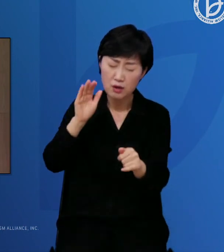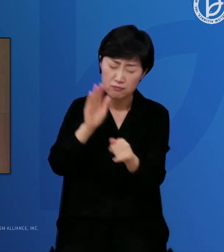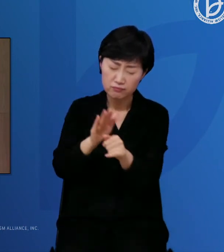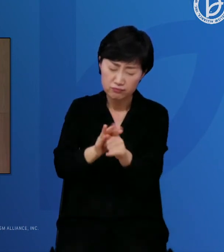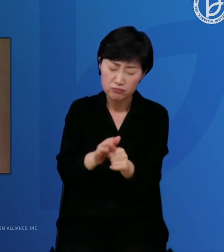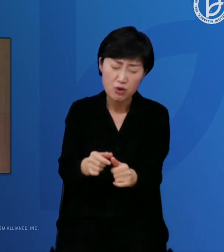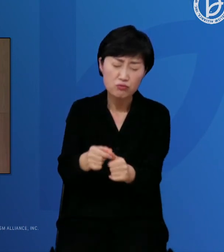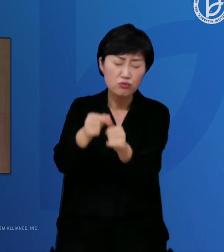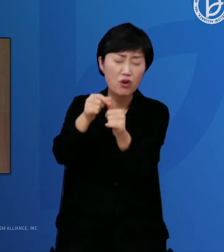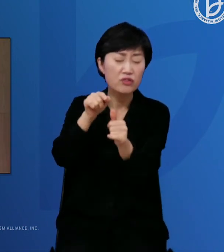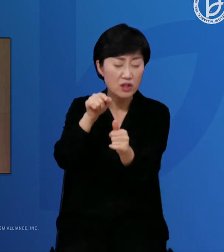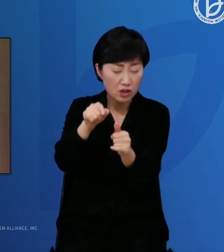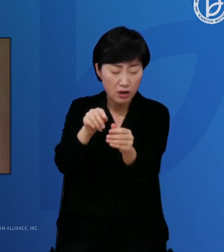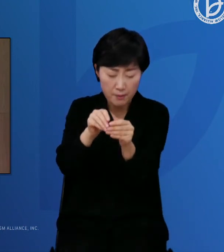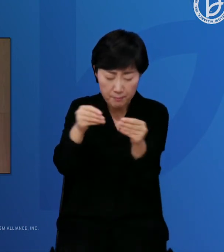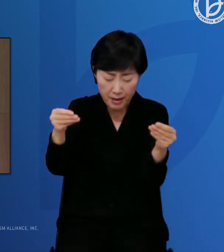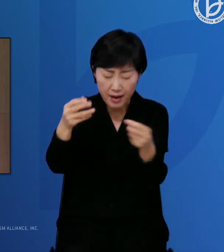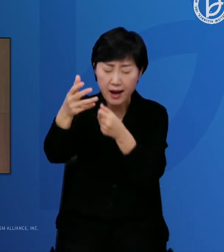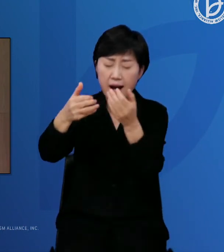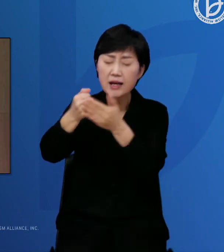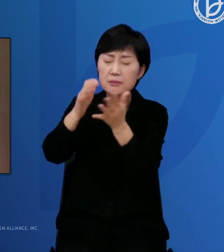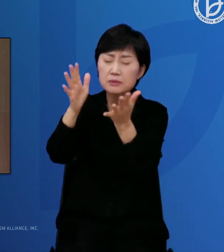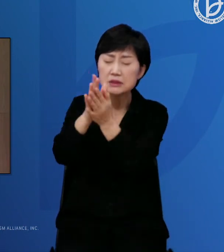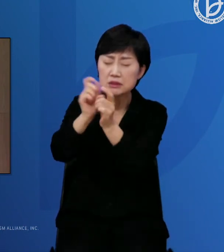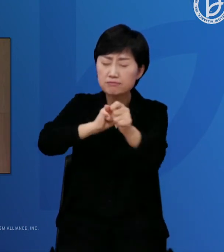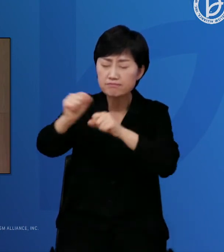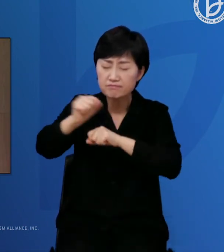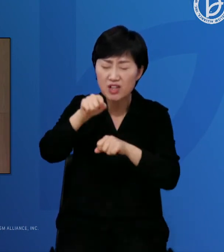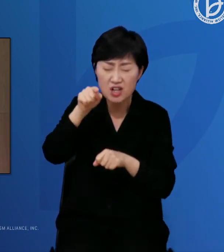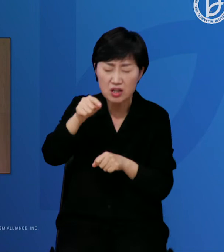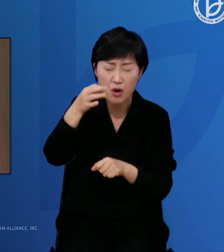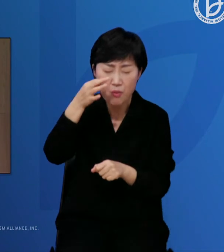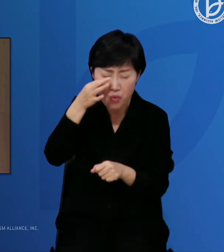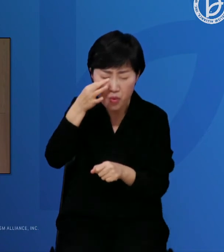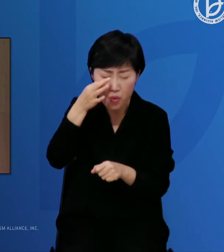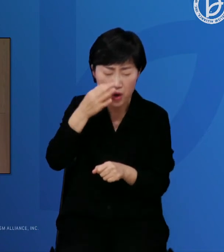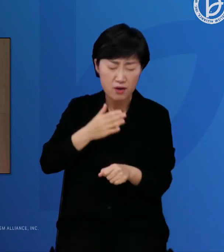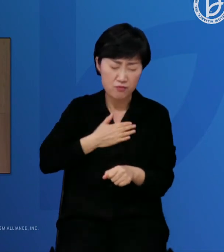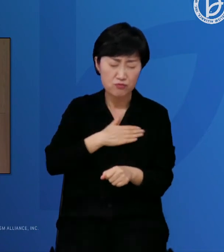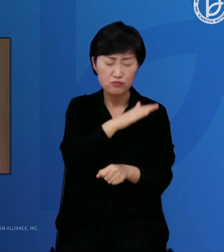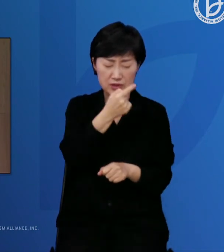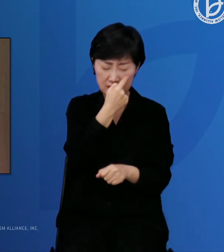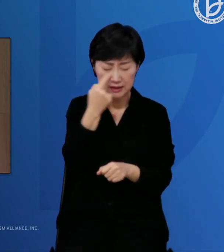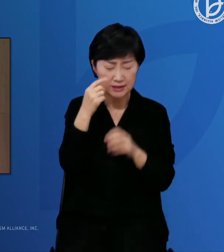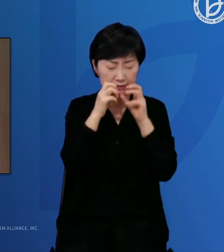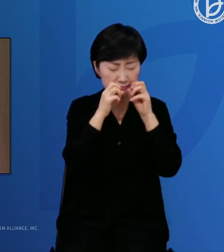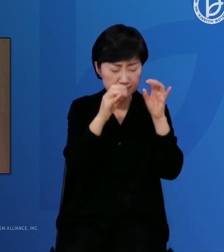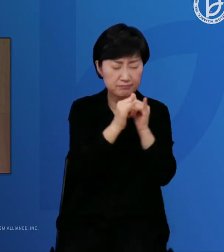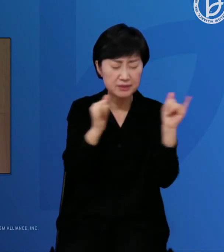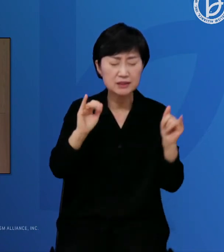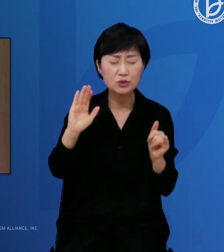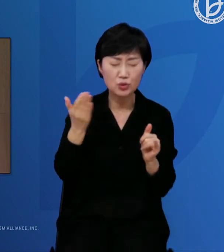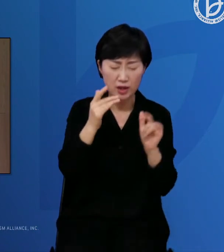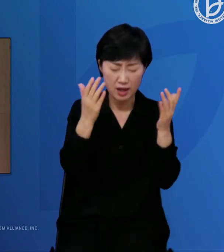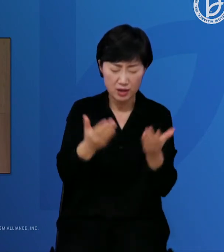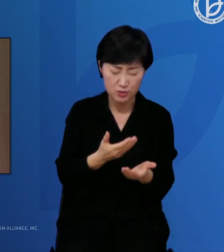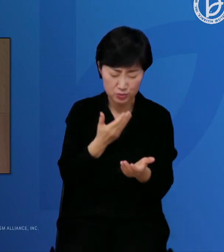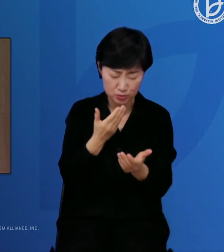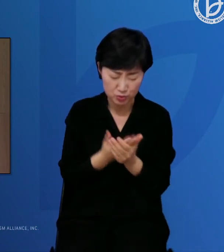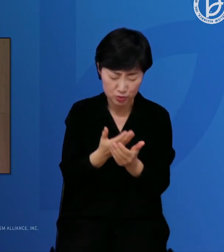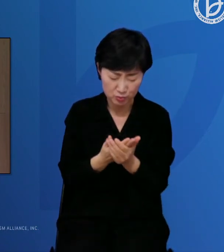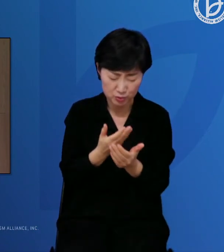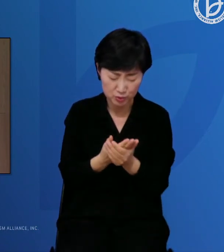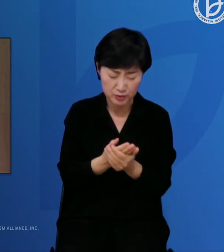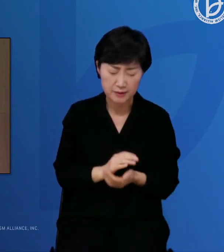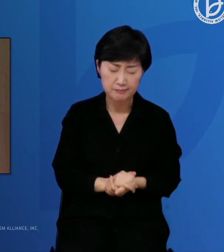Lord, we thank you for giving us the answer of the blessing of the heavenly throne in advance to the New Year's message. Through that answer, help us to see the work of evangelism and missions